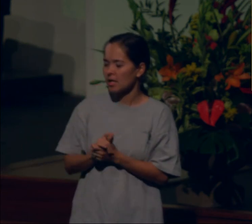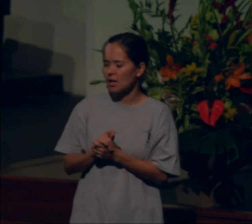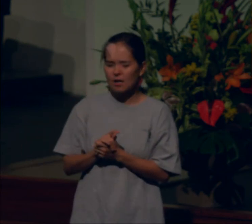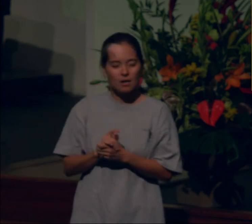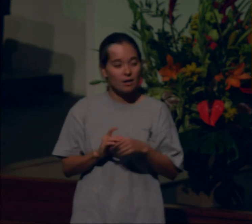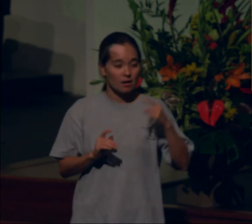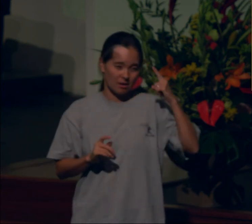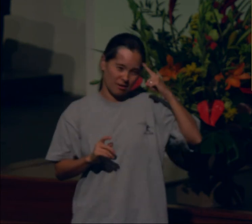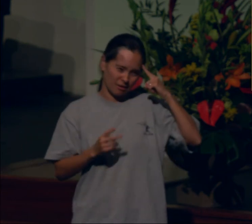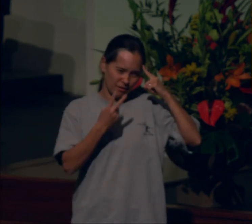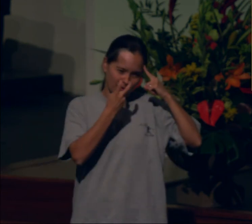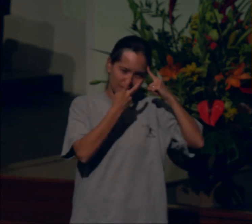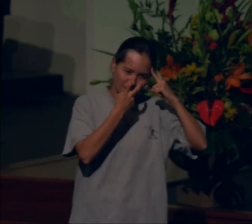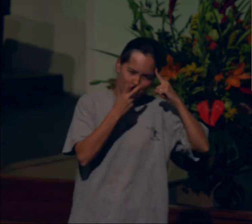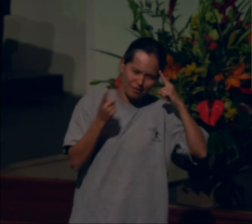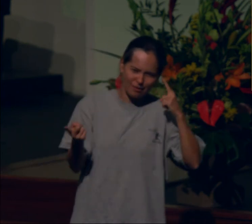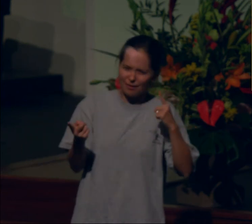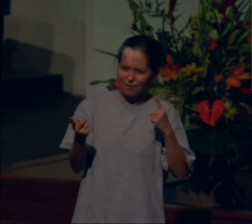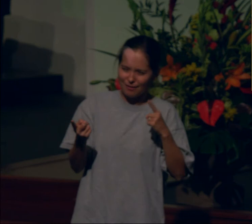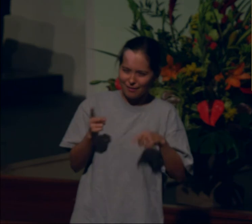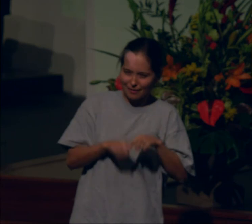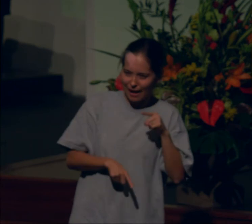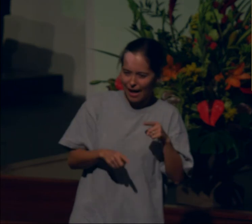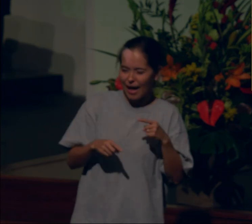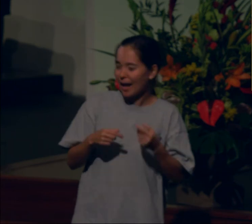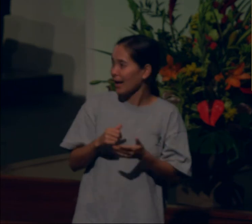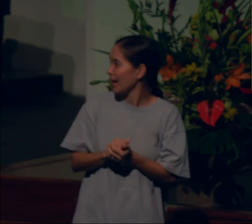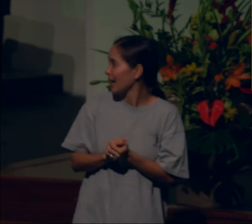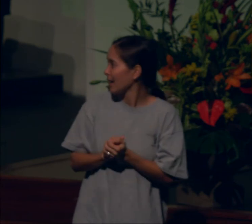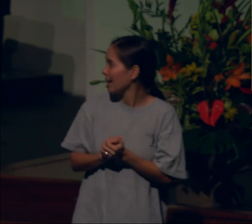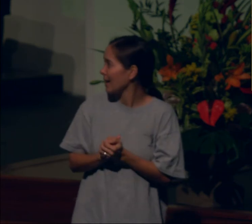you know how many years I've been hearing this stuff?